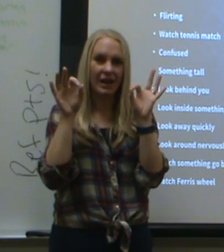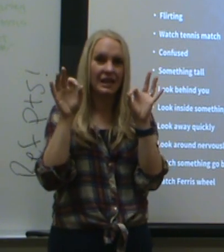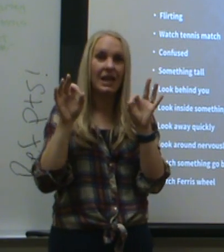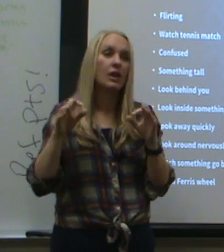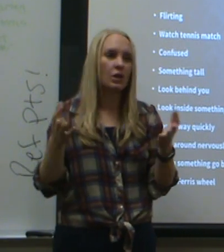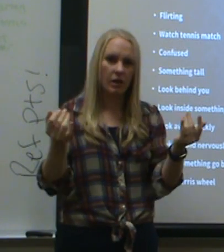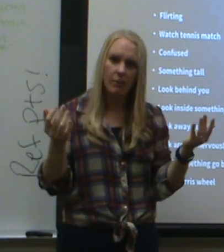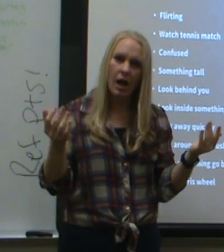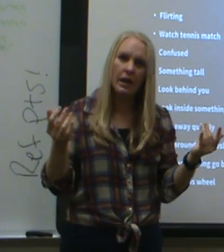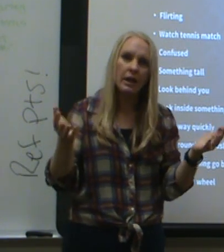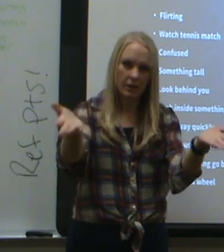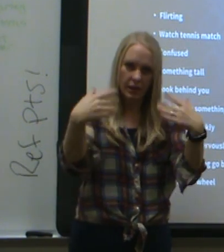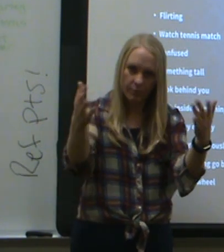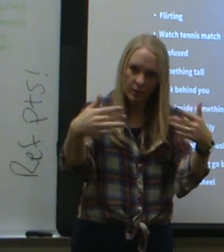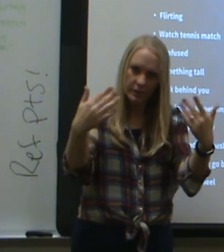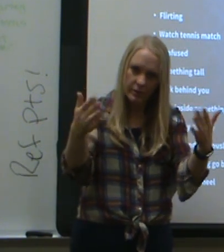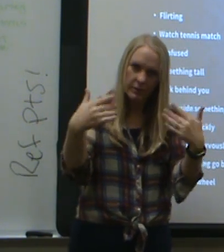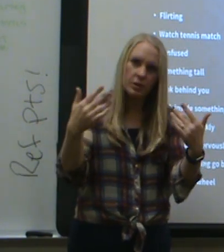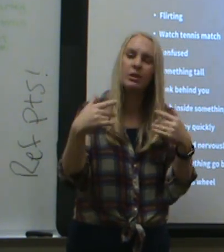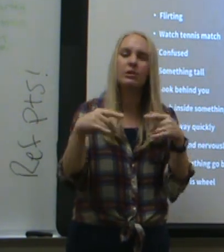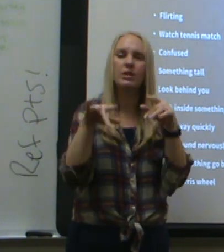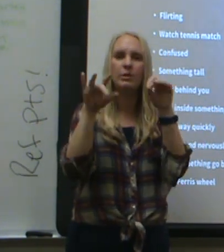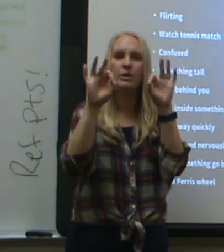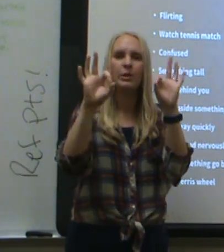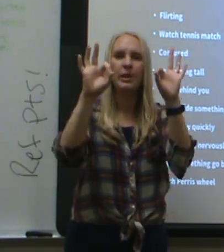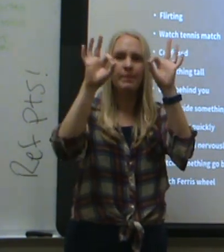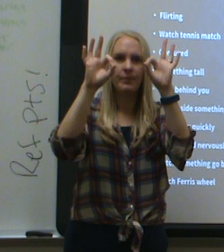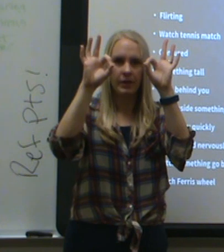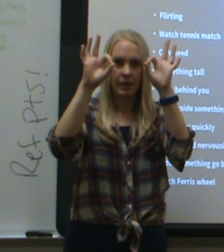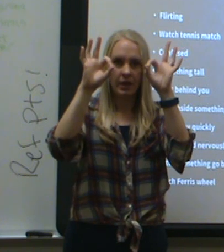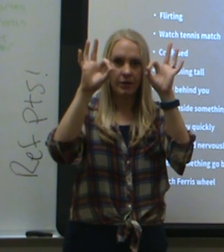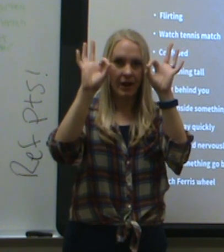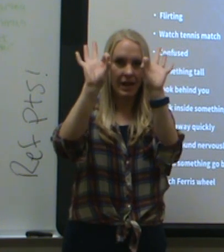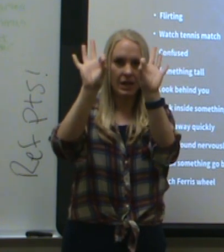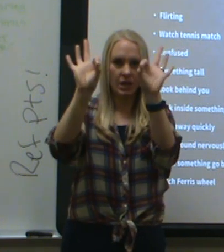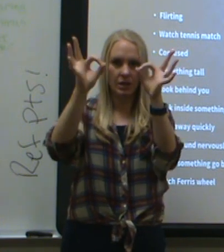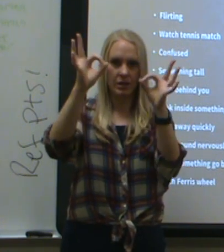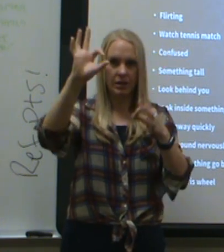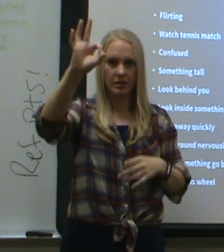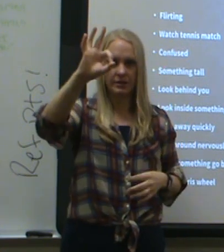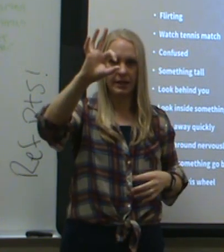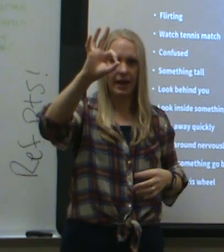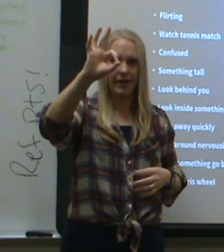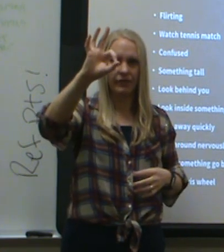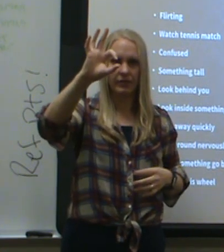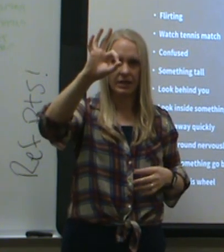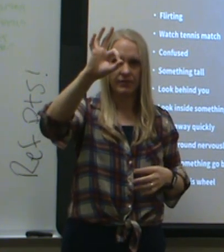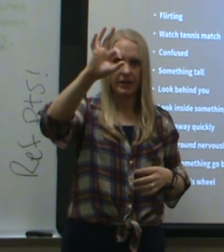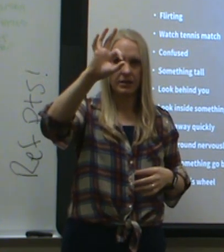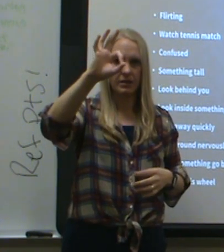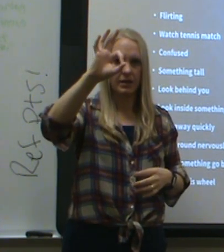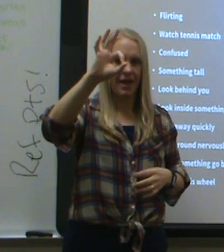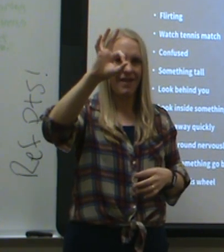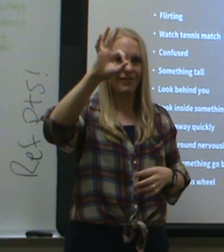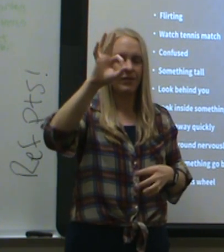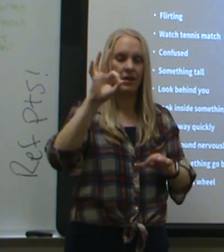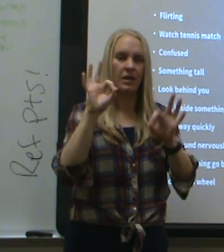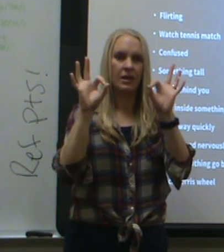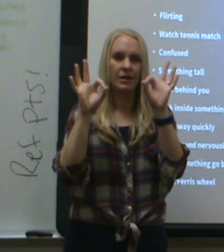right? Come on, come do it. Do it, do it, do it, do it, do it. Right? CLF, classifier, F,